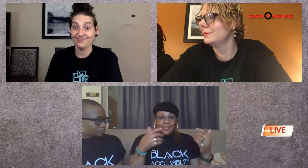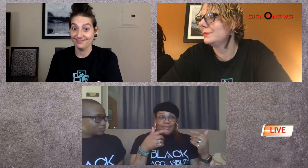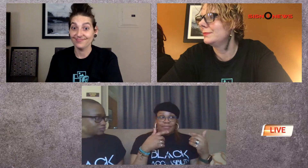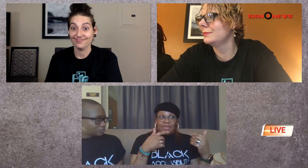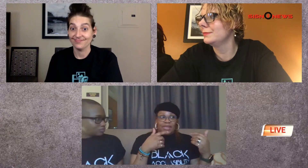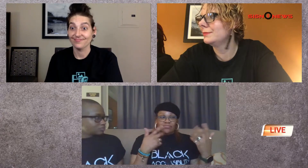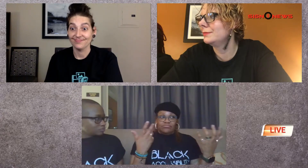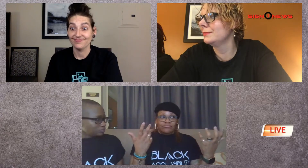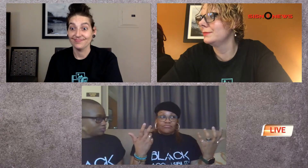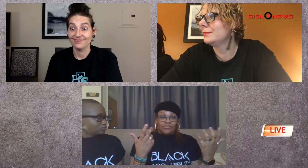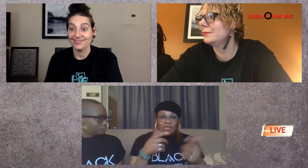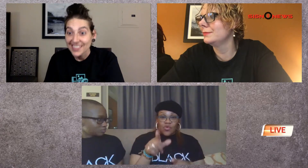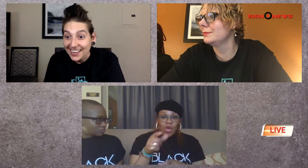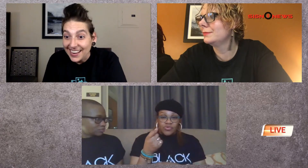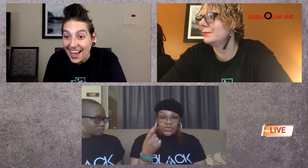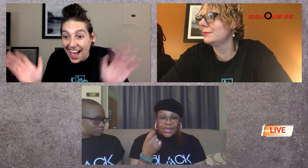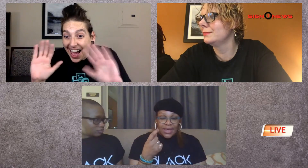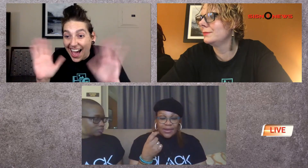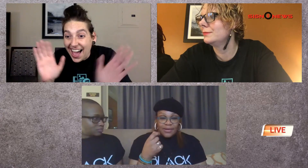up at Sundance.